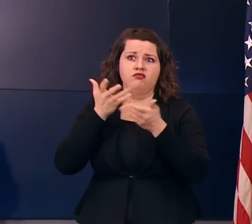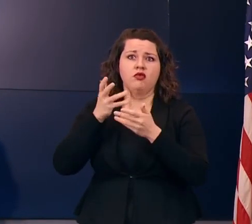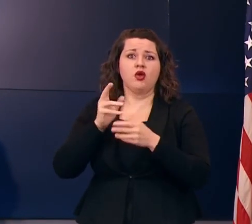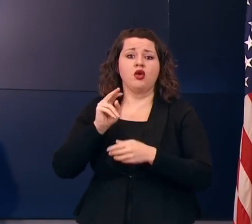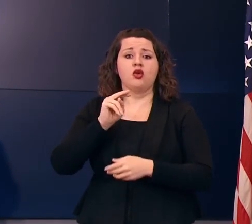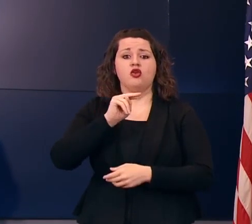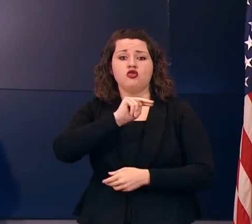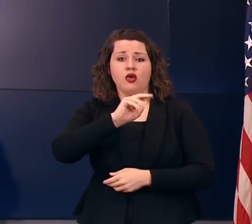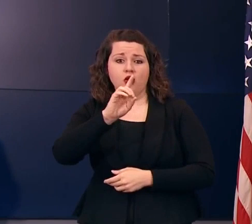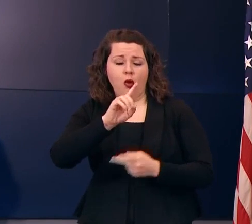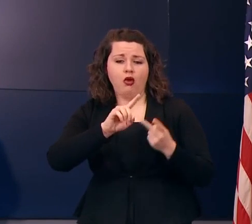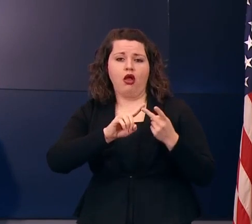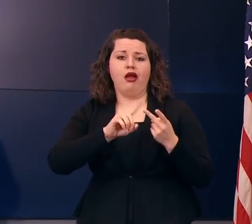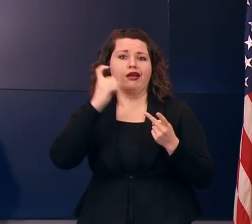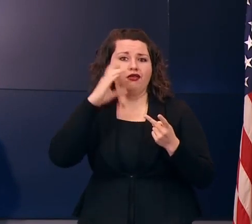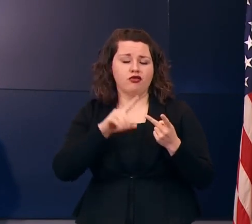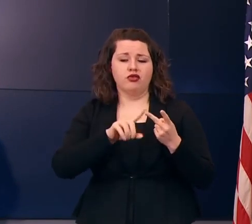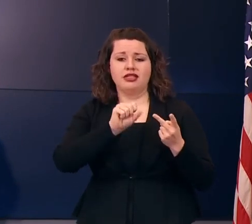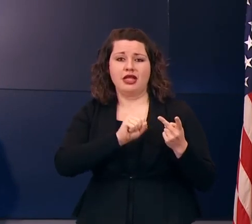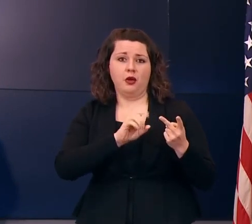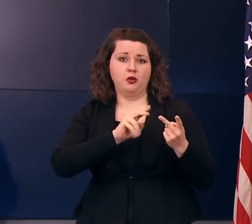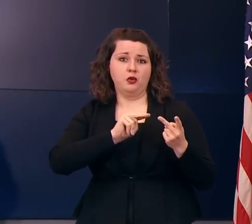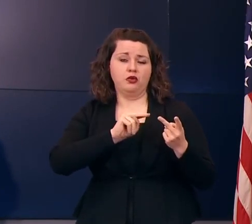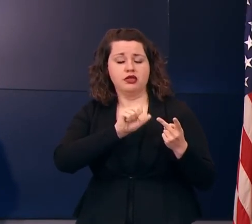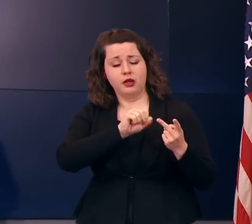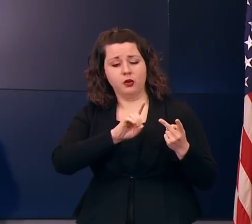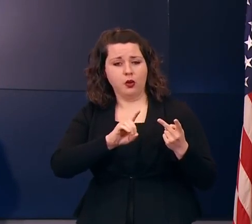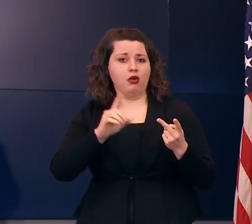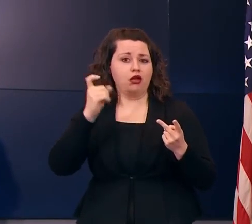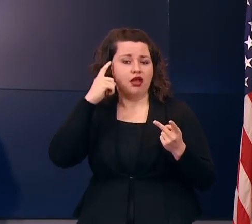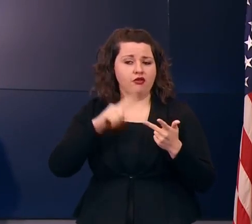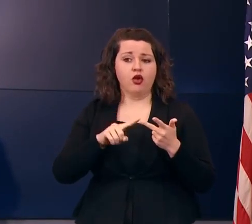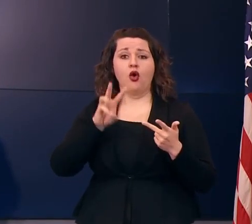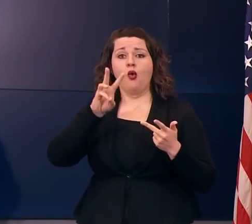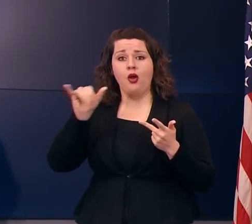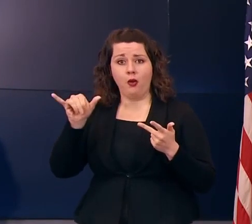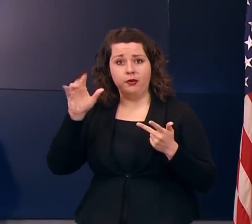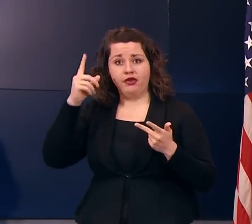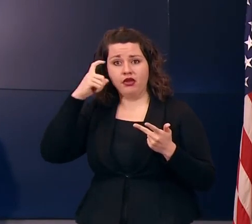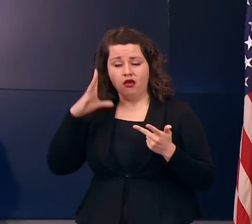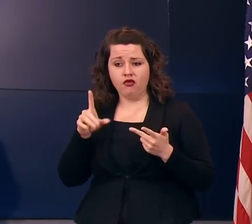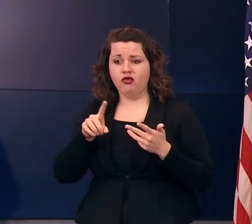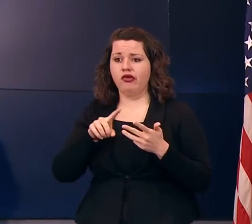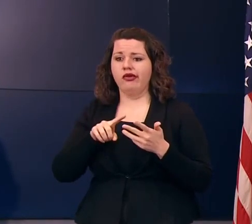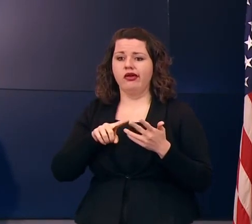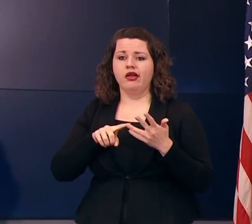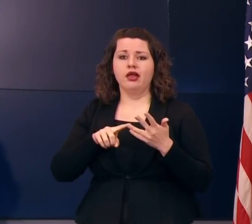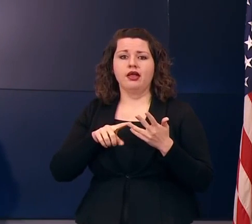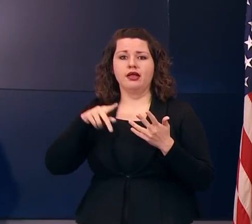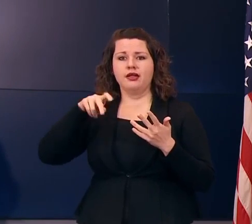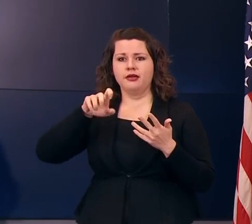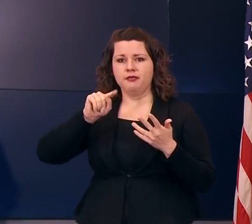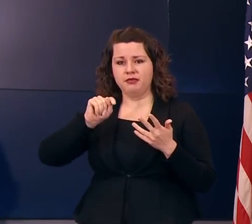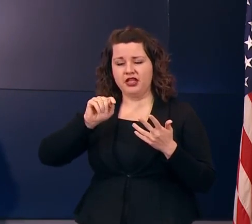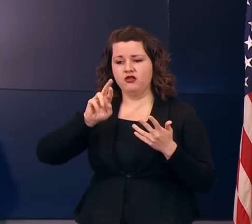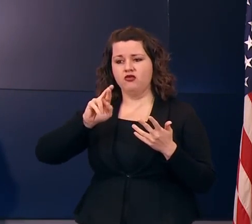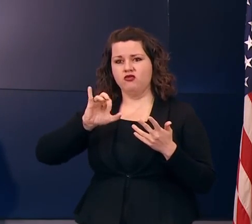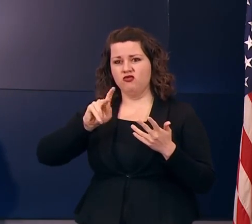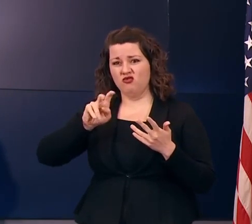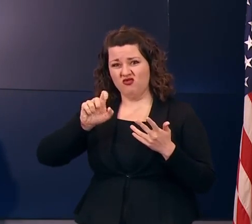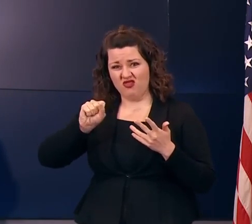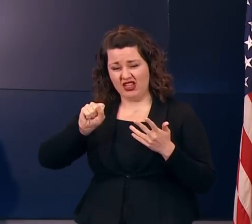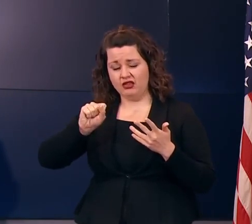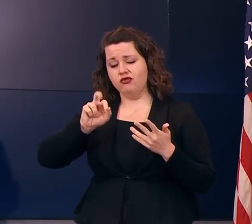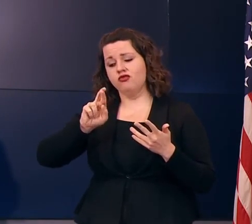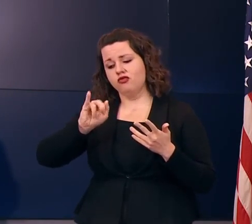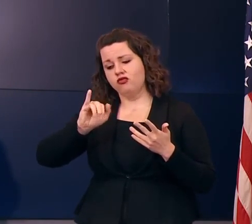North Dakota governor, South Dakota governor. We've talked to the Wyoming governor. I've talked to Pete Ricketts, Governor Ricketts. We talk probably at least